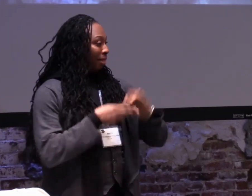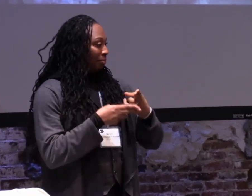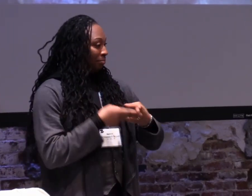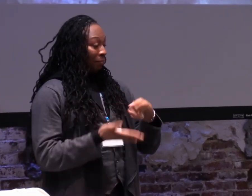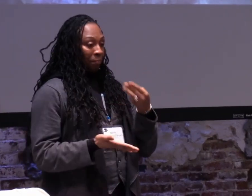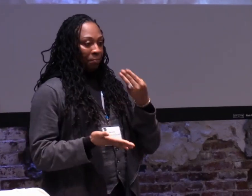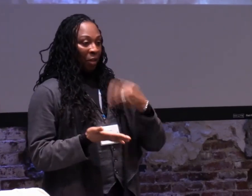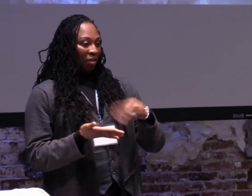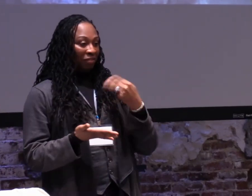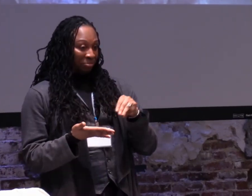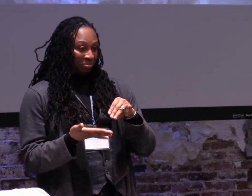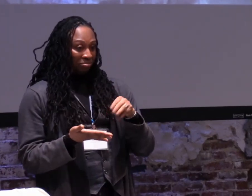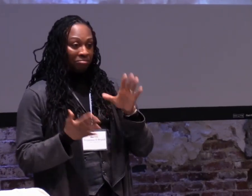My name is Irvin.